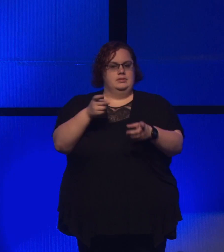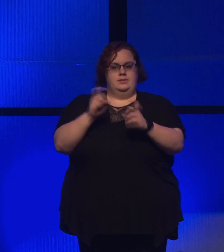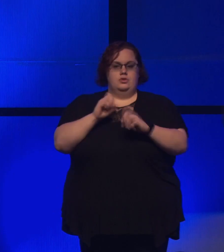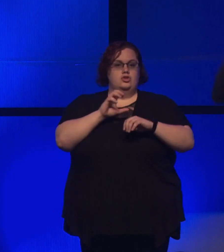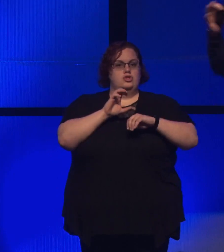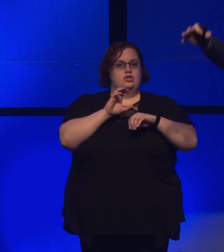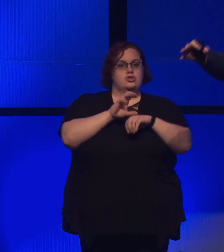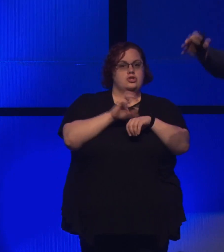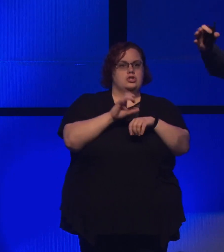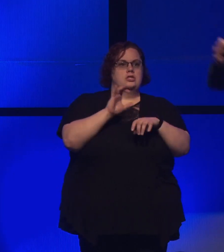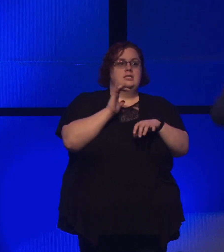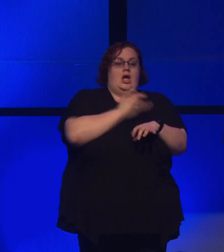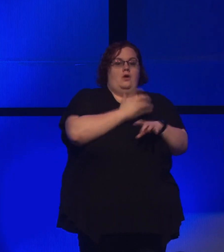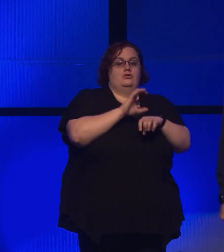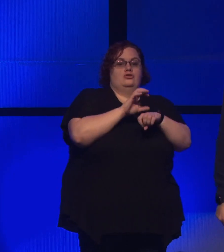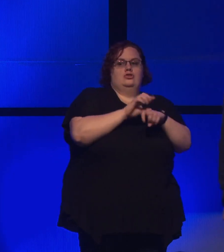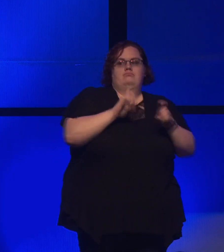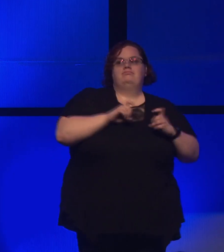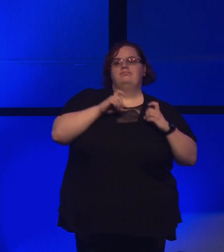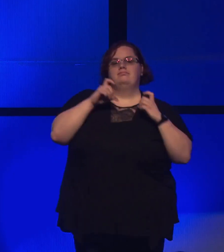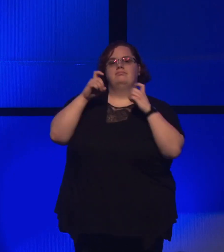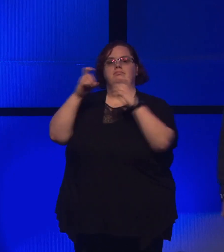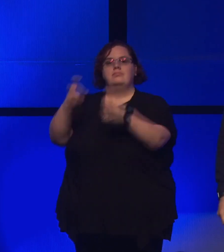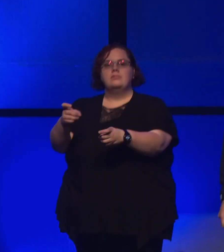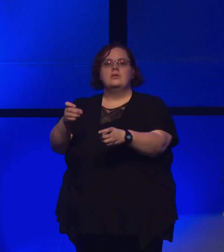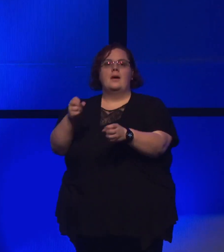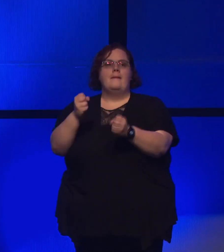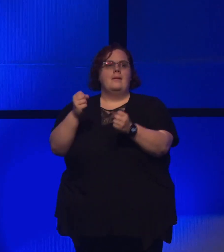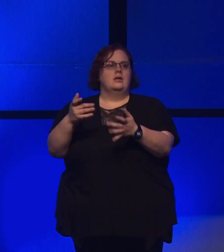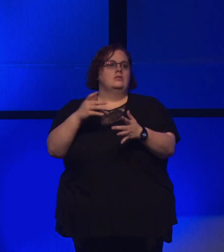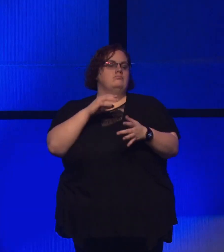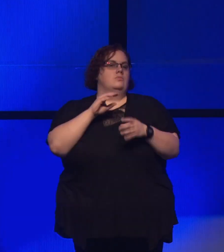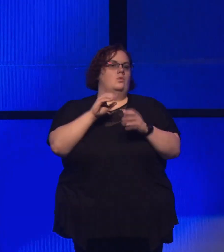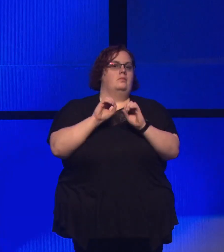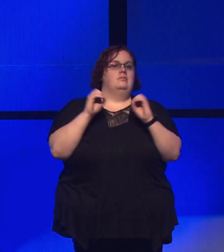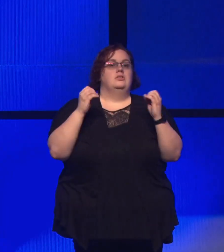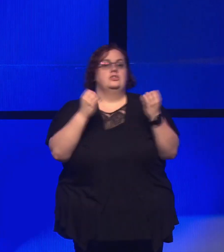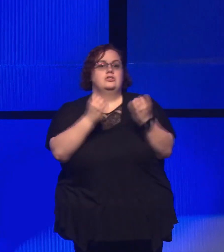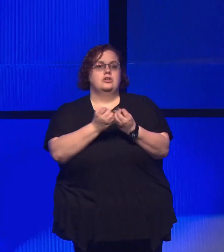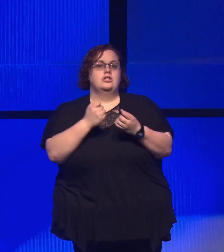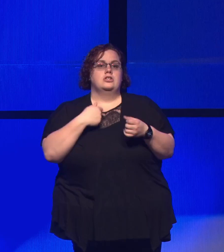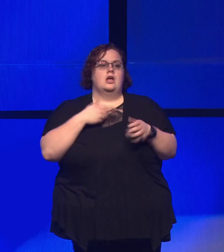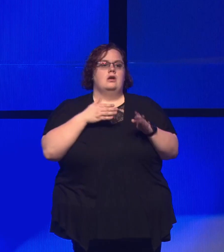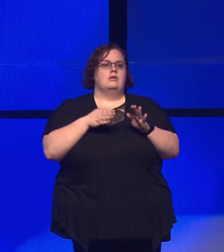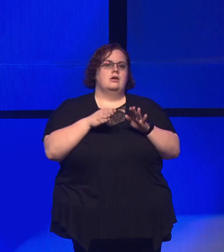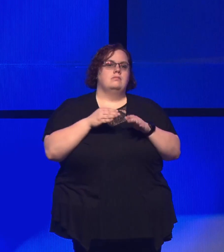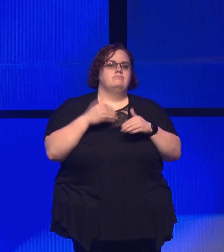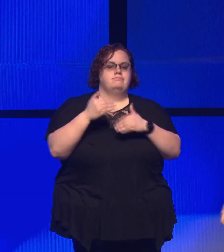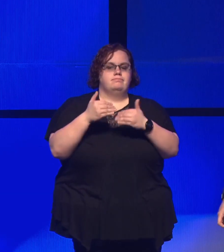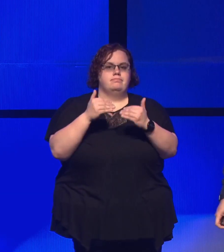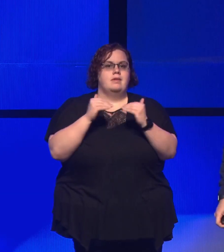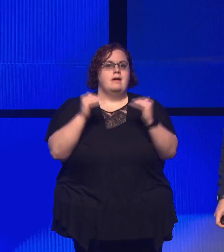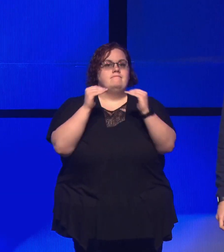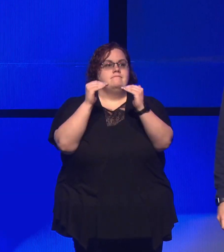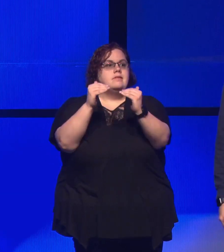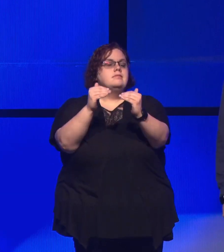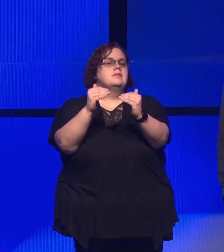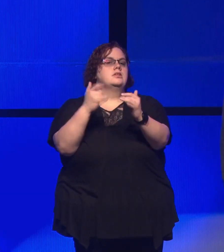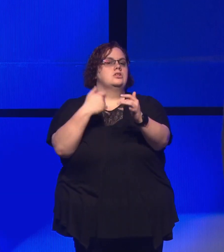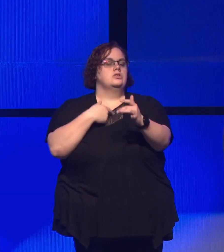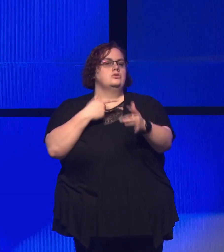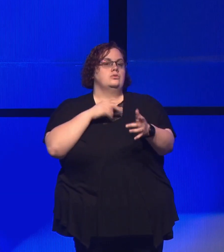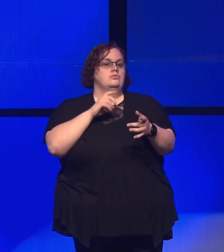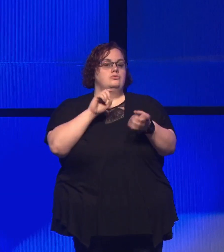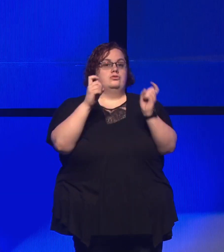church giving and being generous to ministries and organizations that are really advancing and moving forward to rewrite those